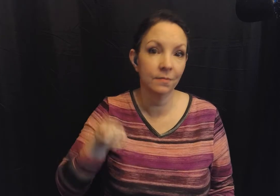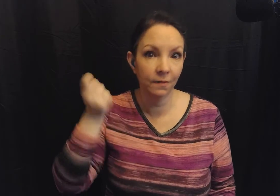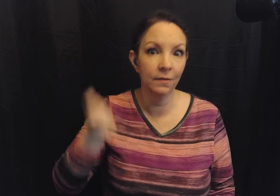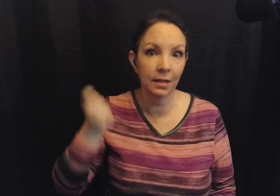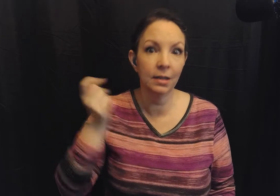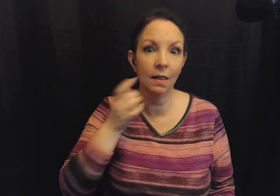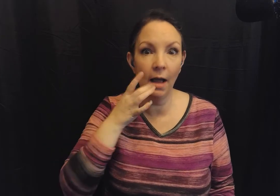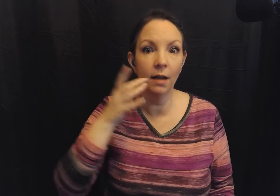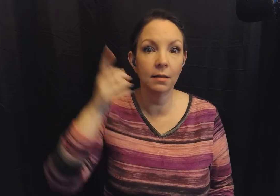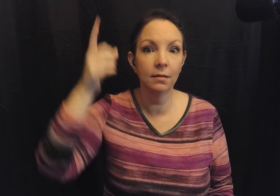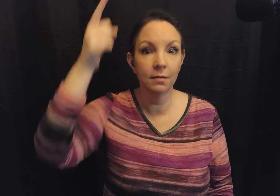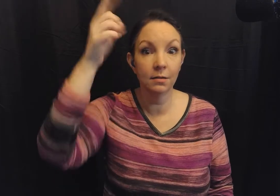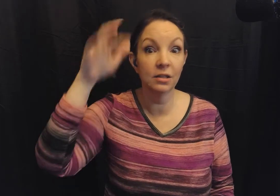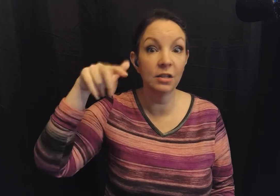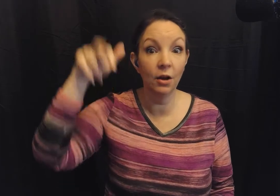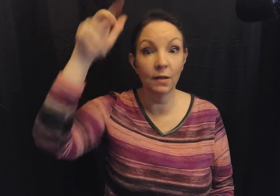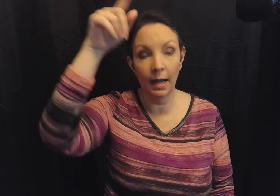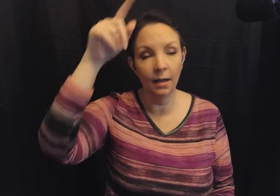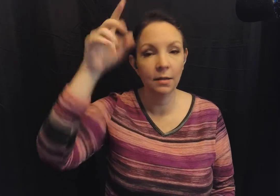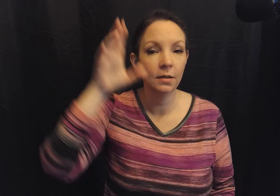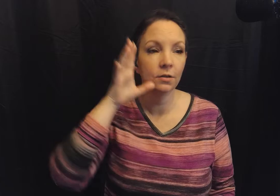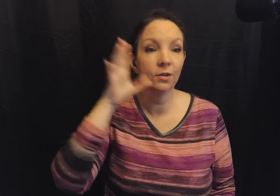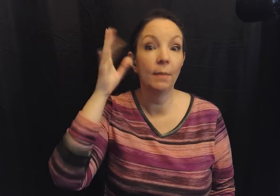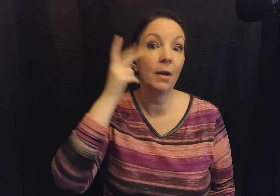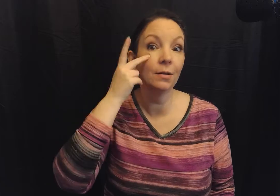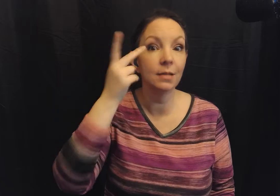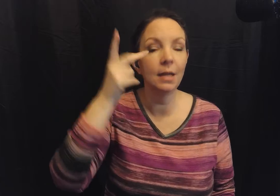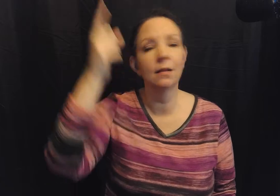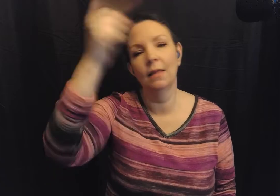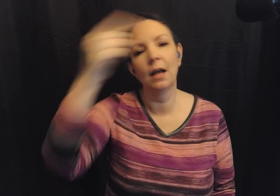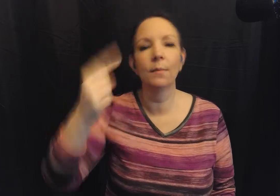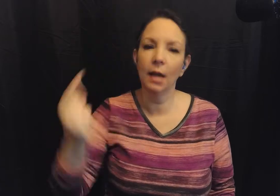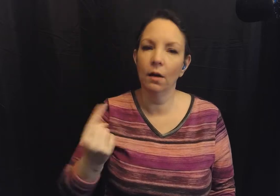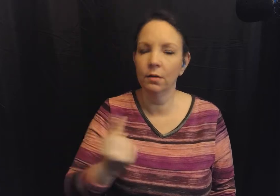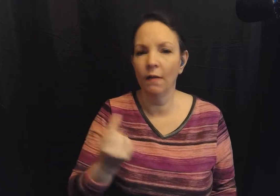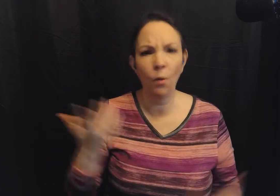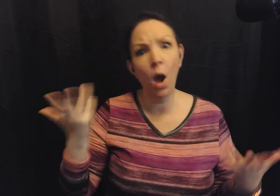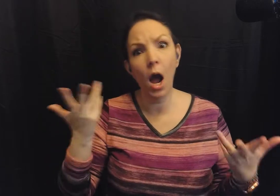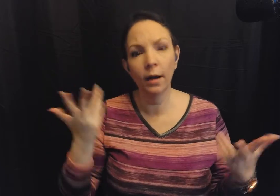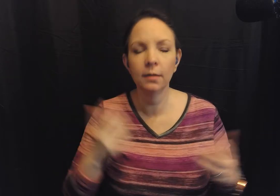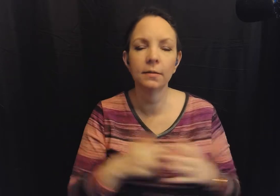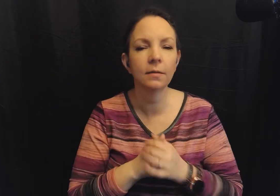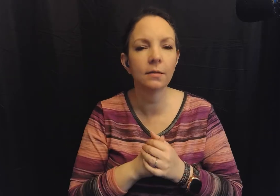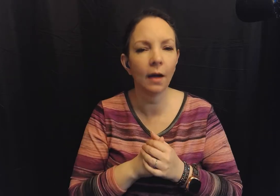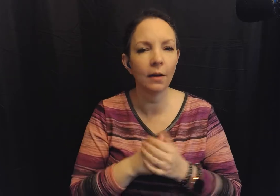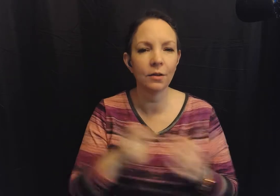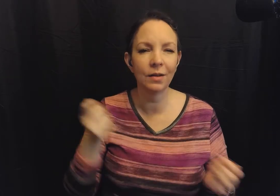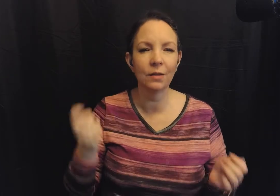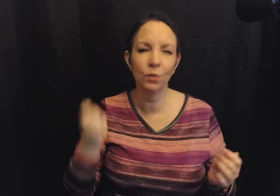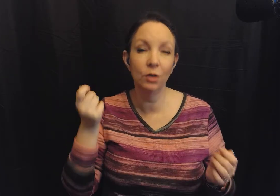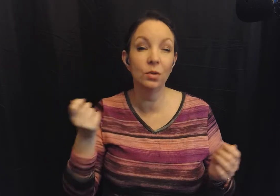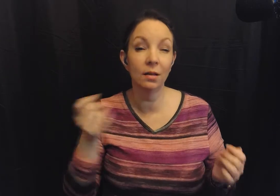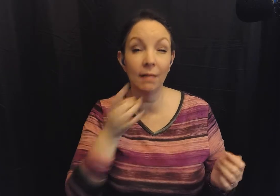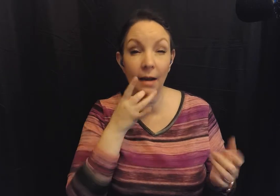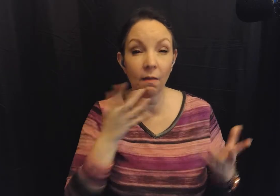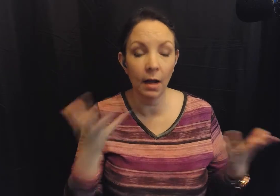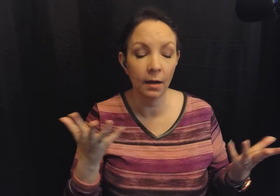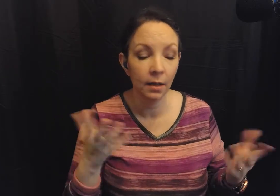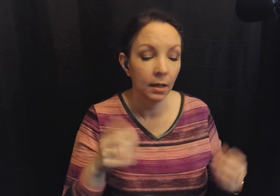picked the light, the stair light, so my parents see it and they come down. They're like, what? So we use the light a lot. The